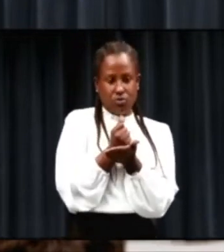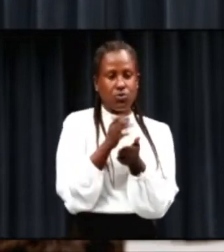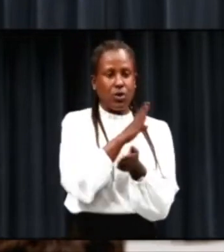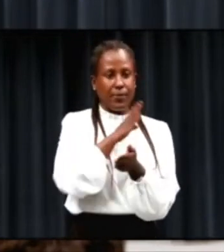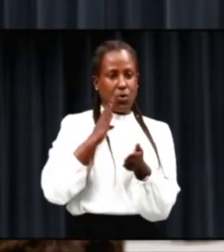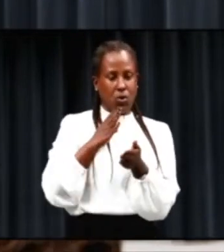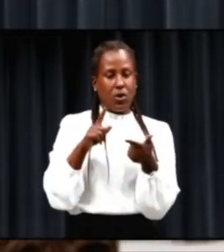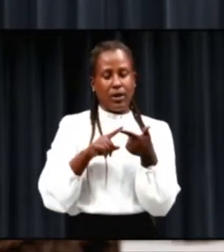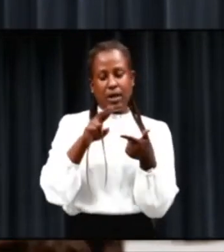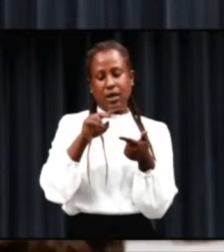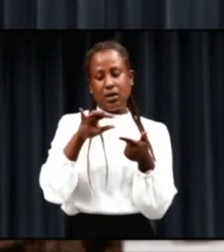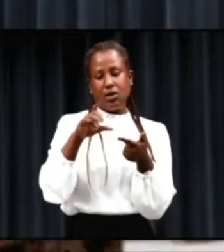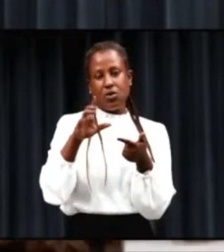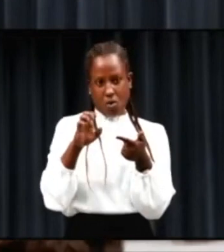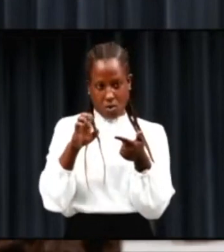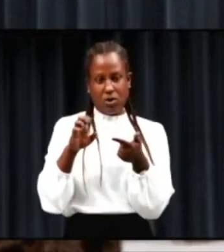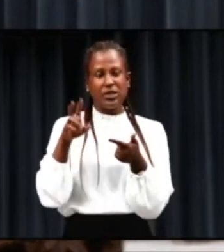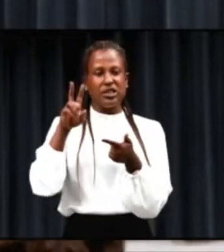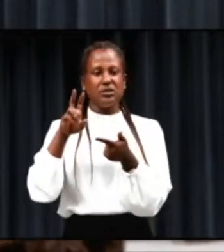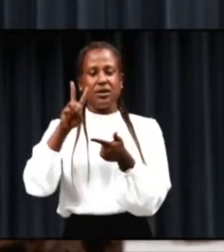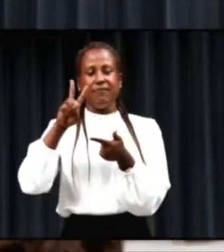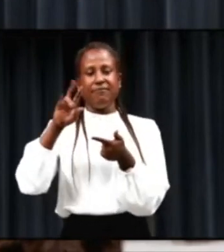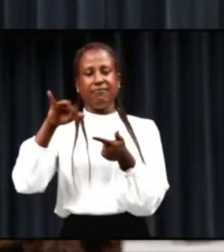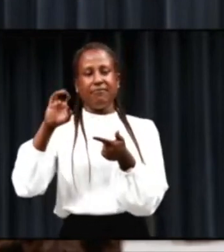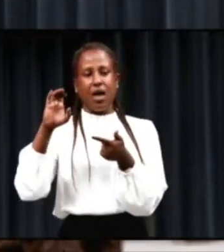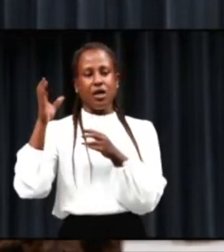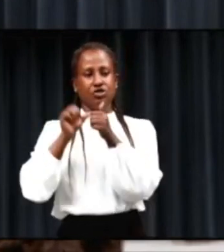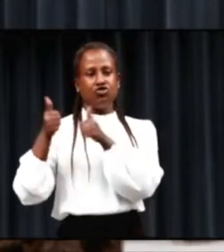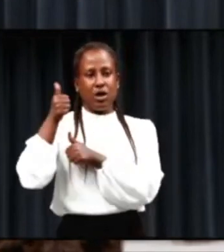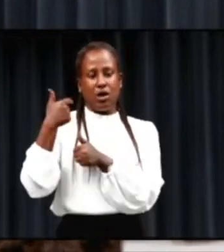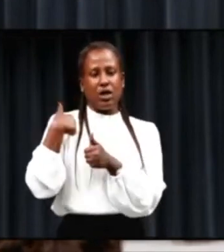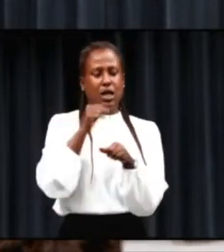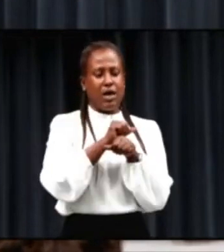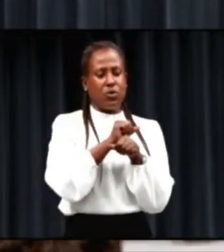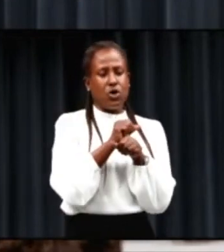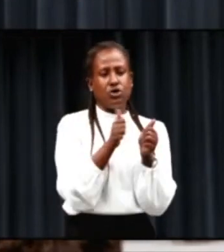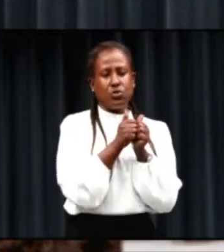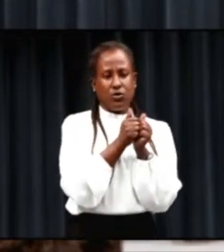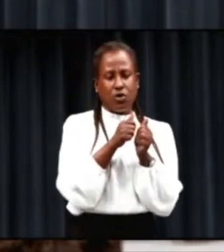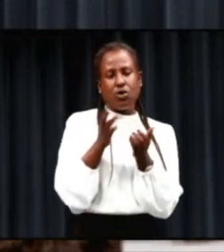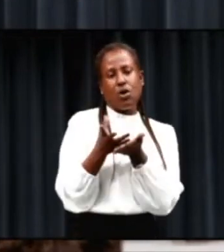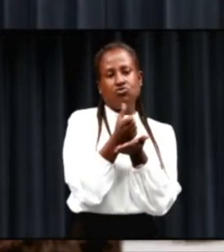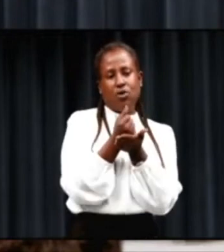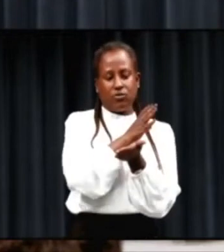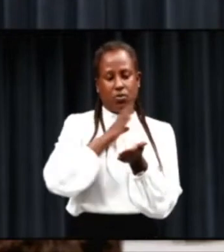the vice chair of the Revenue Authority Board. And I've worked with the Revenue Authority for the past 9 years,